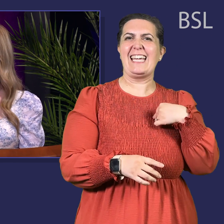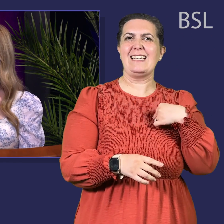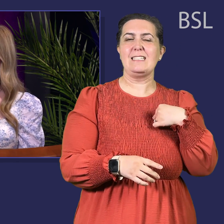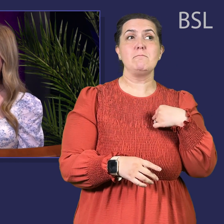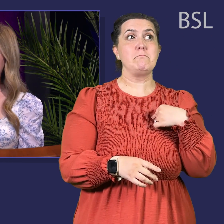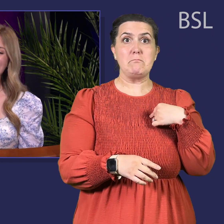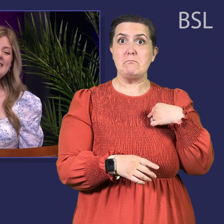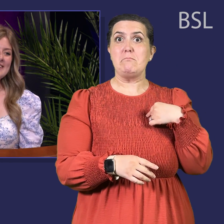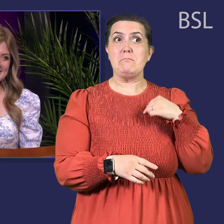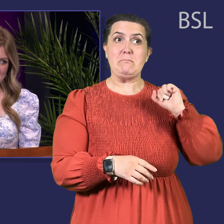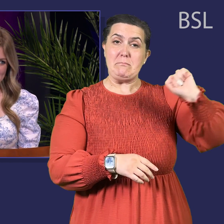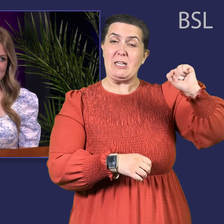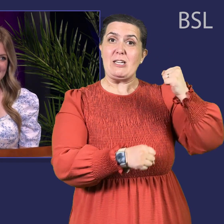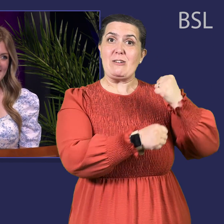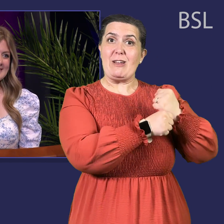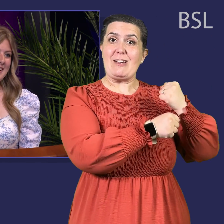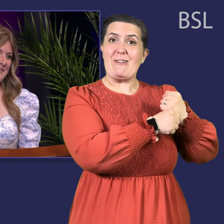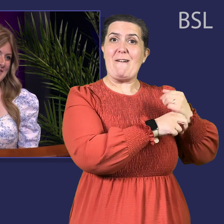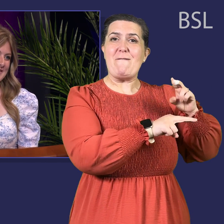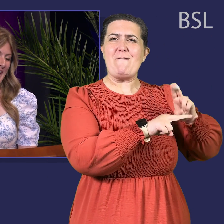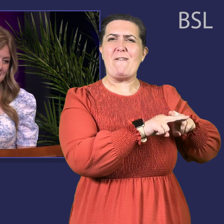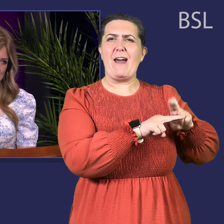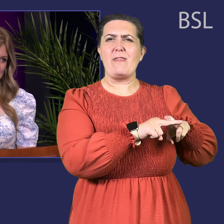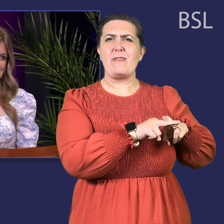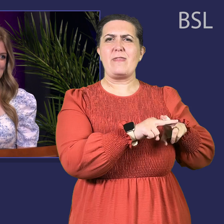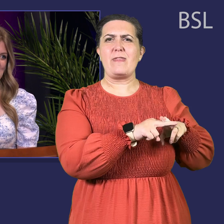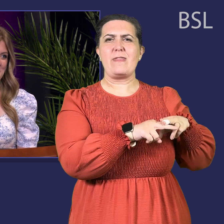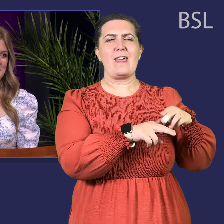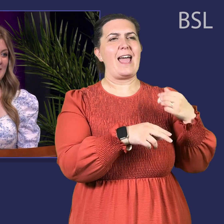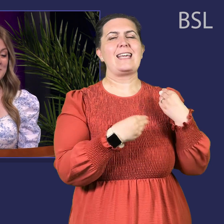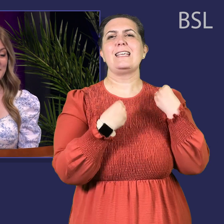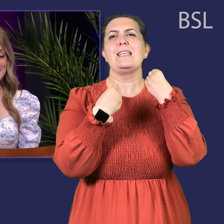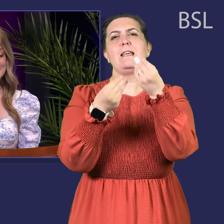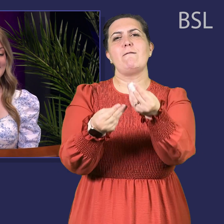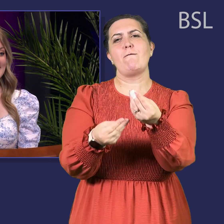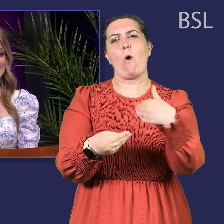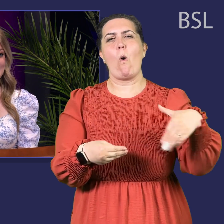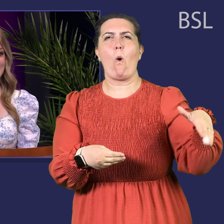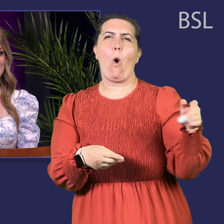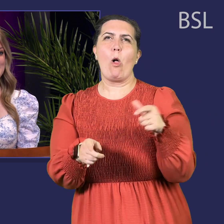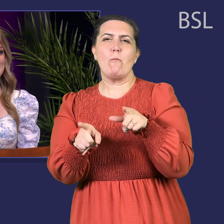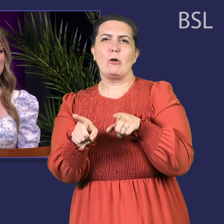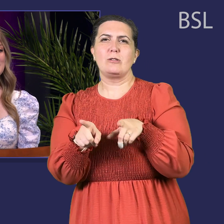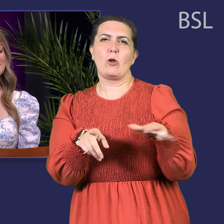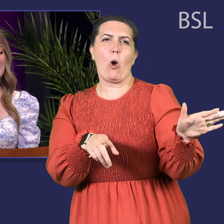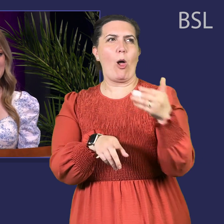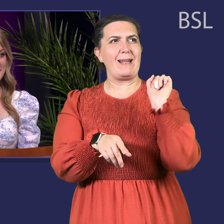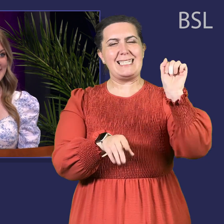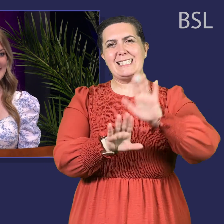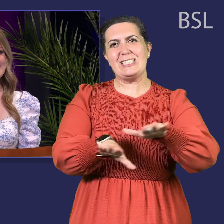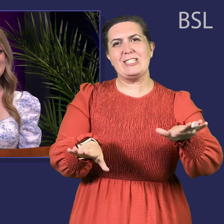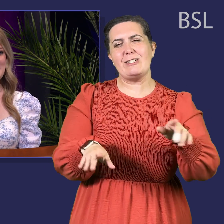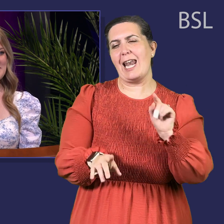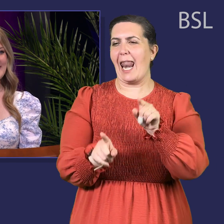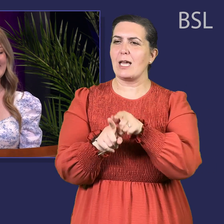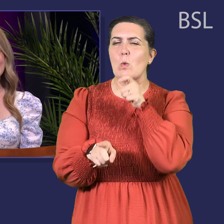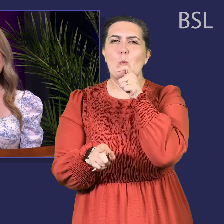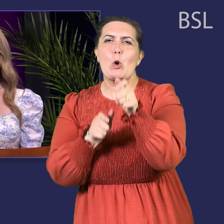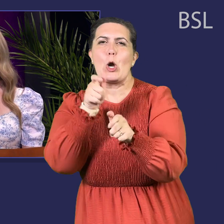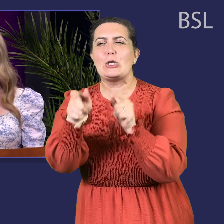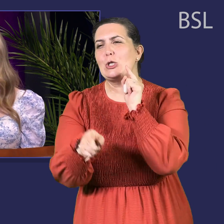love. He has also, as grandfathers have been known to do, given personalized nicknames to almost everyone in his